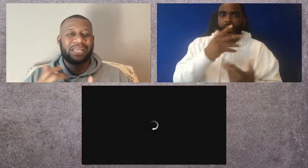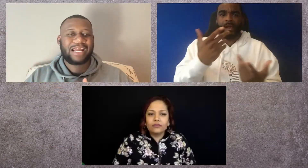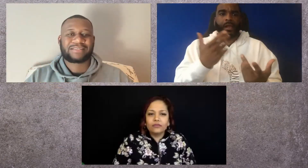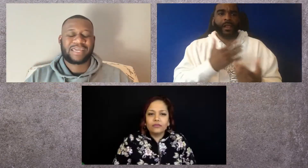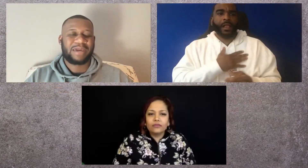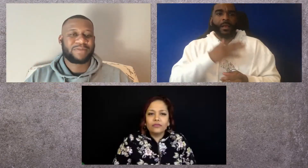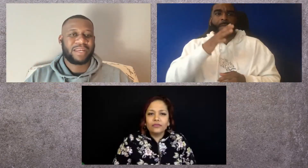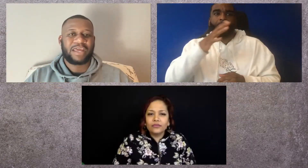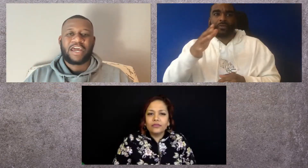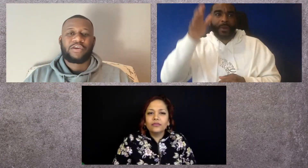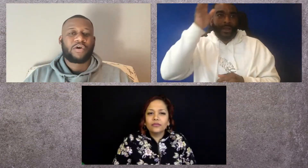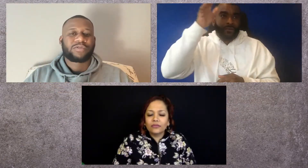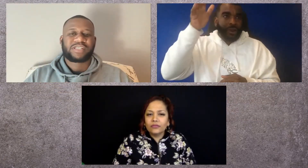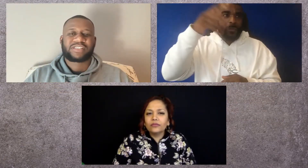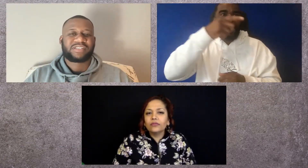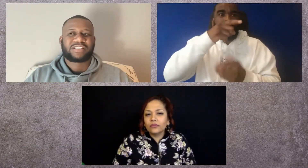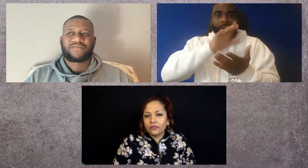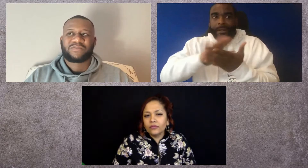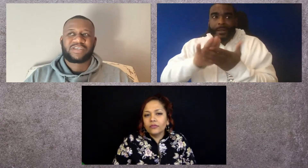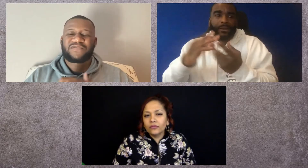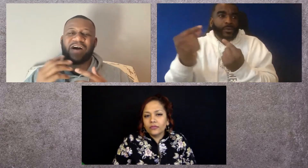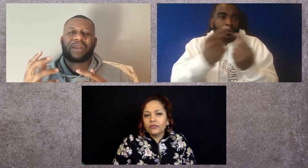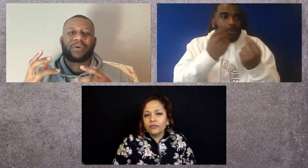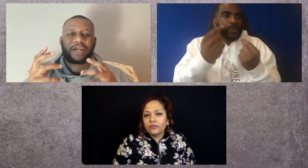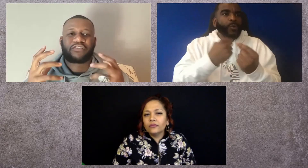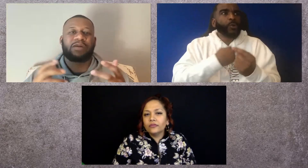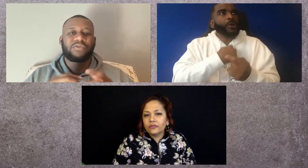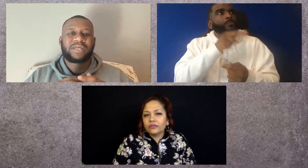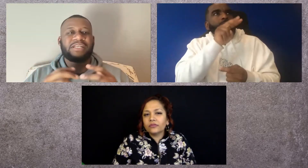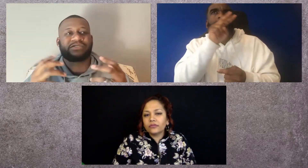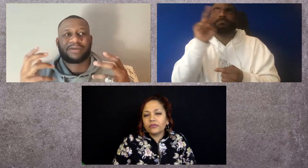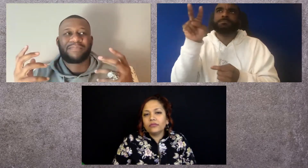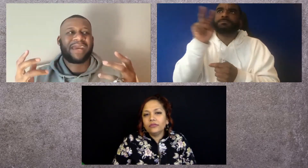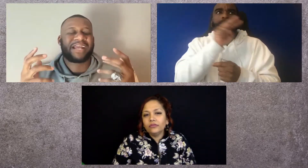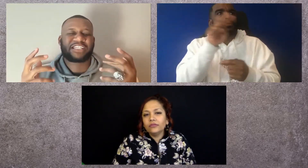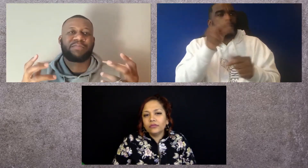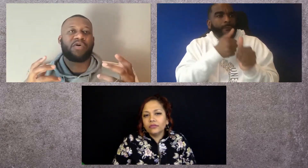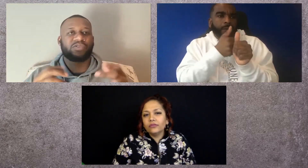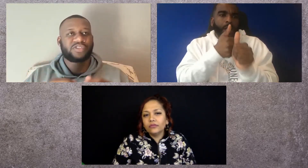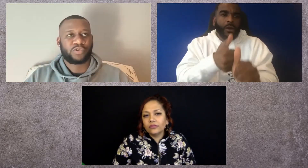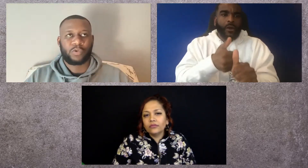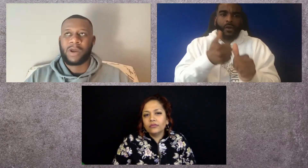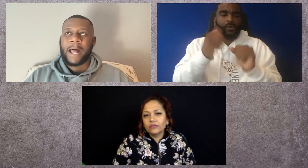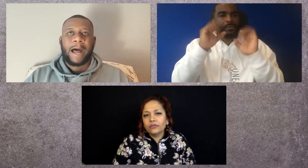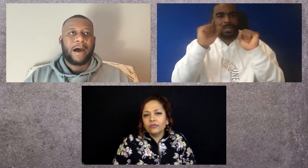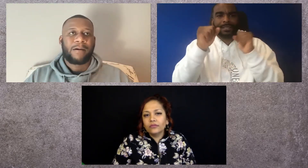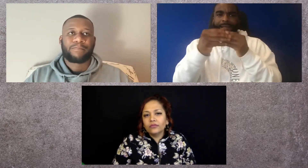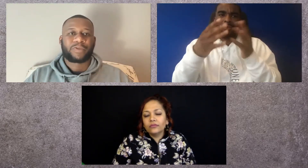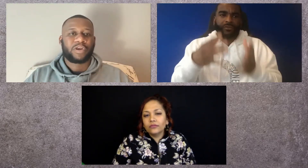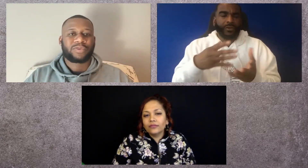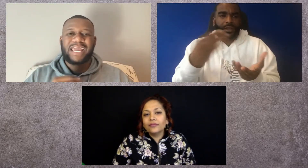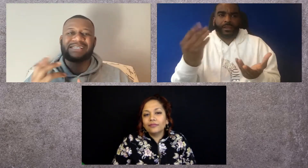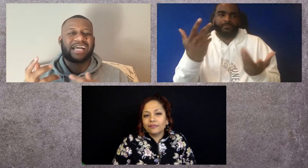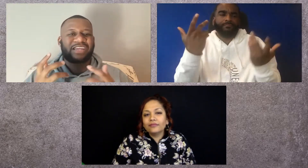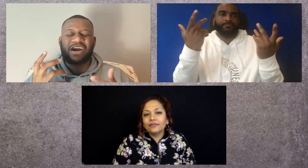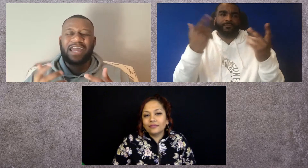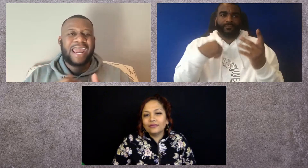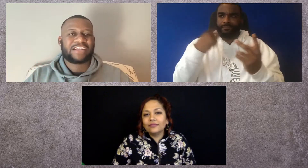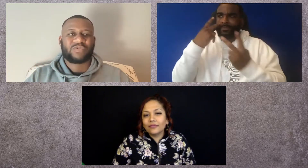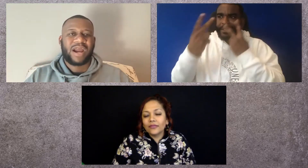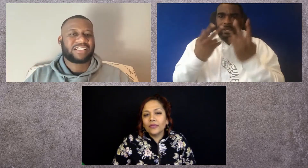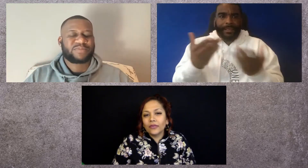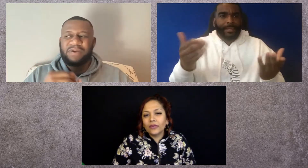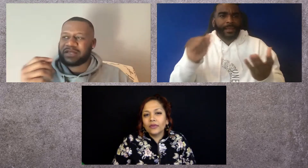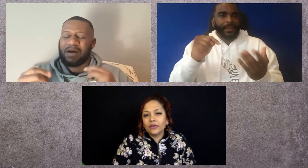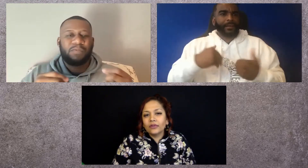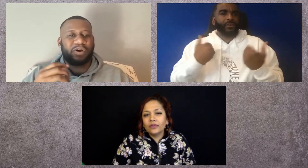when they landscaped, and just following incredible leaders and being exposed to things at a young